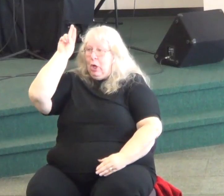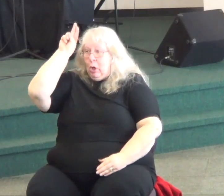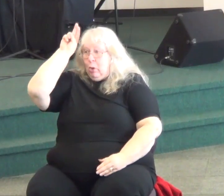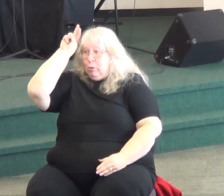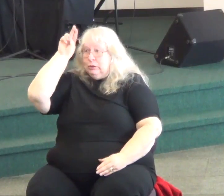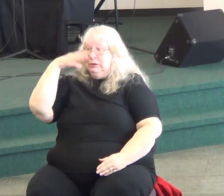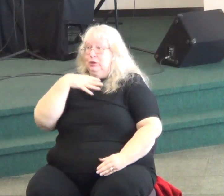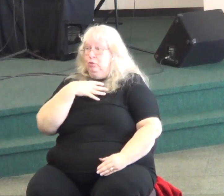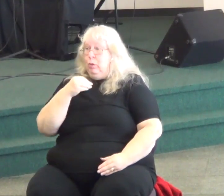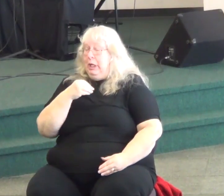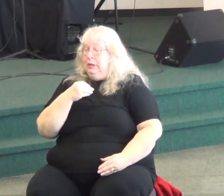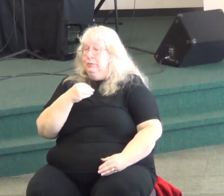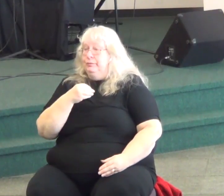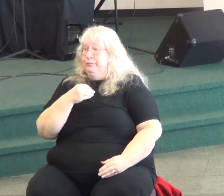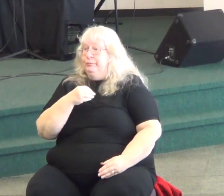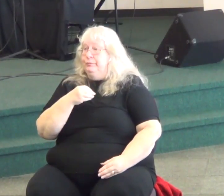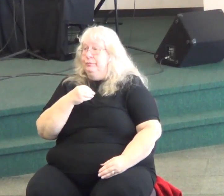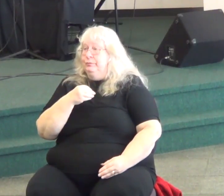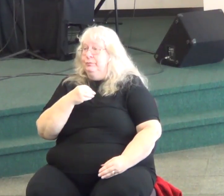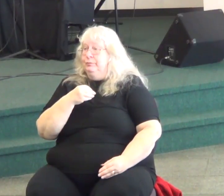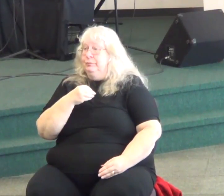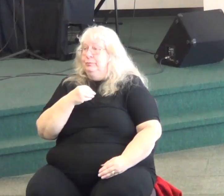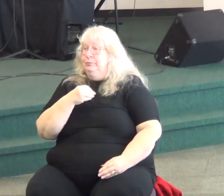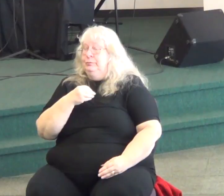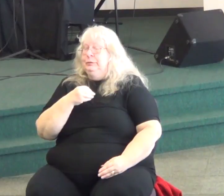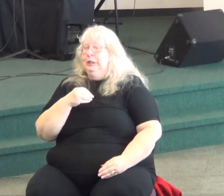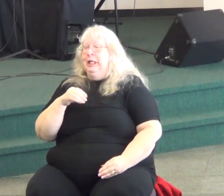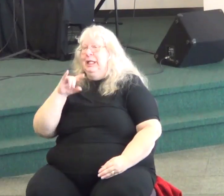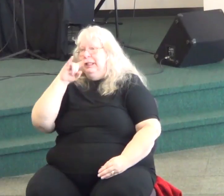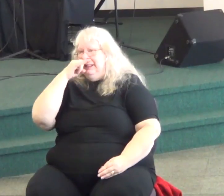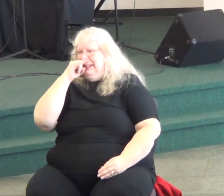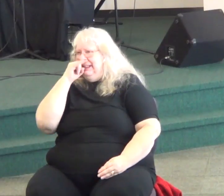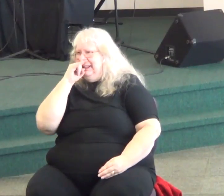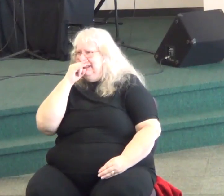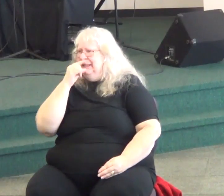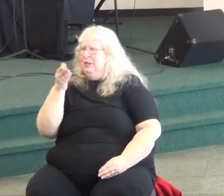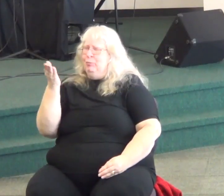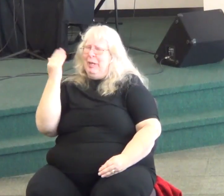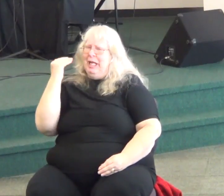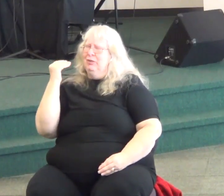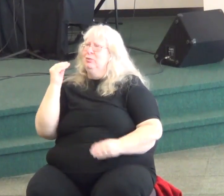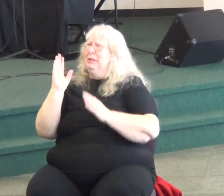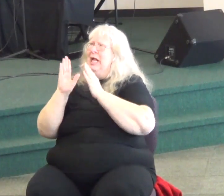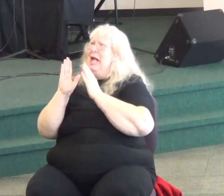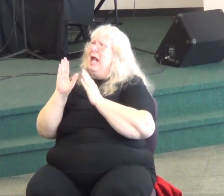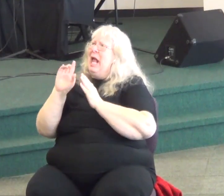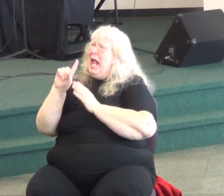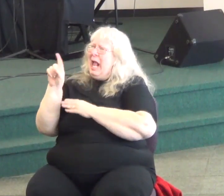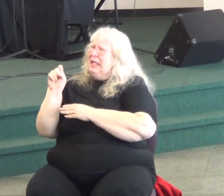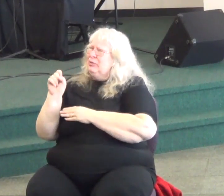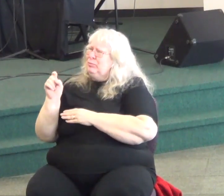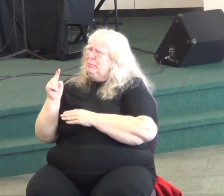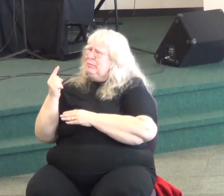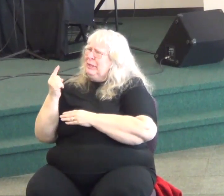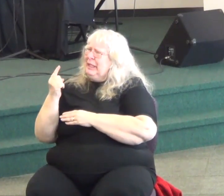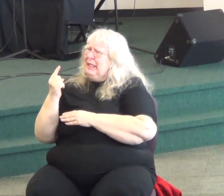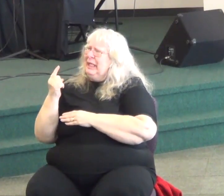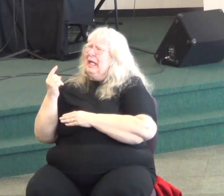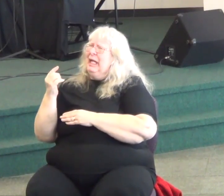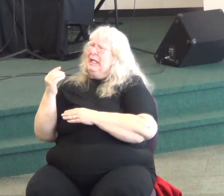And I'd say, no. They don't have any souls, kids. There's no animals in heaven.